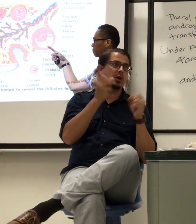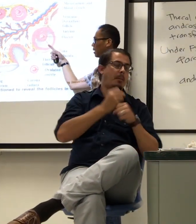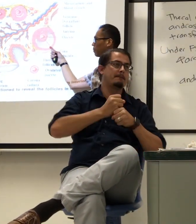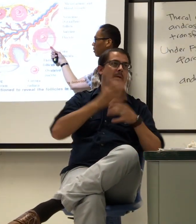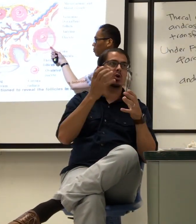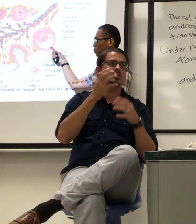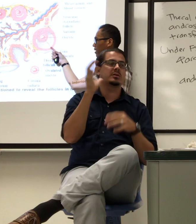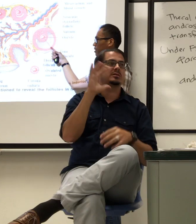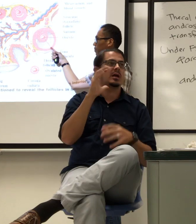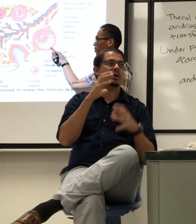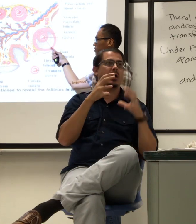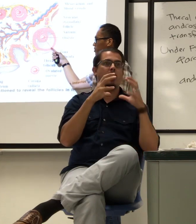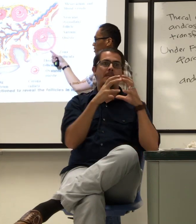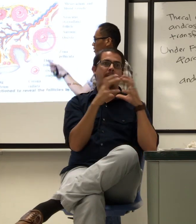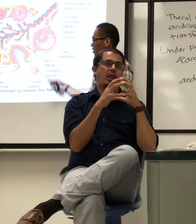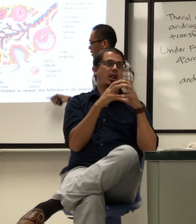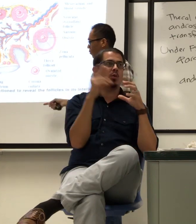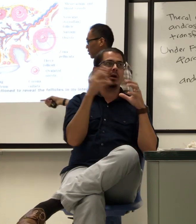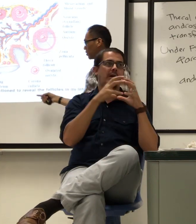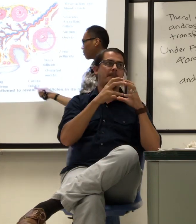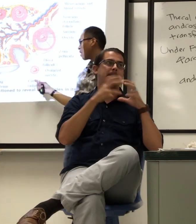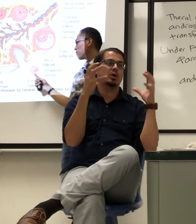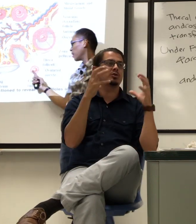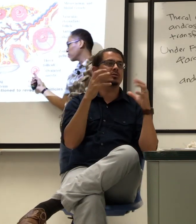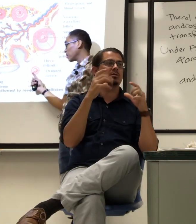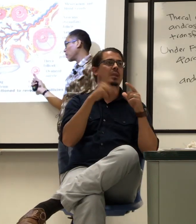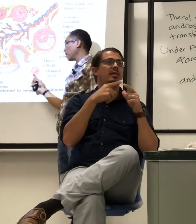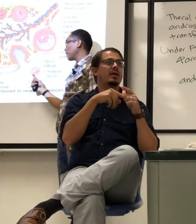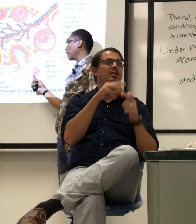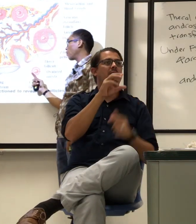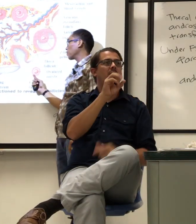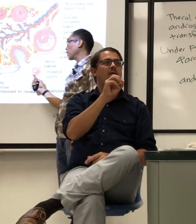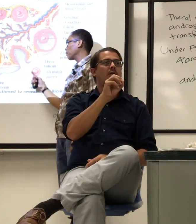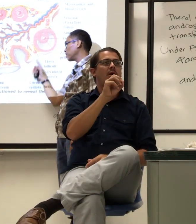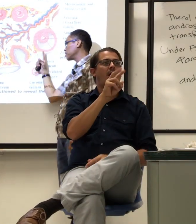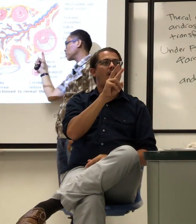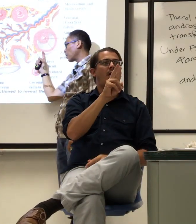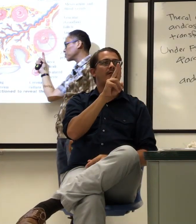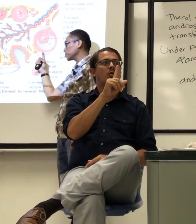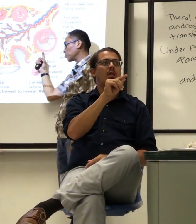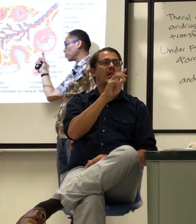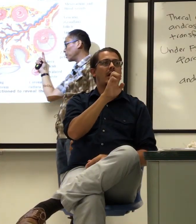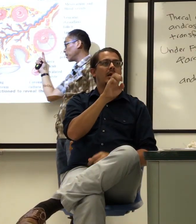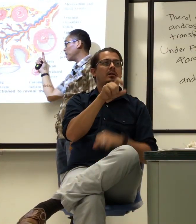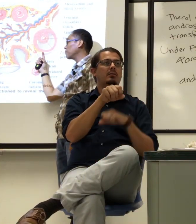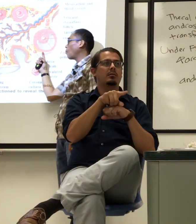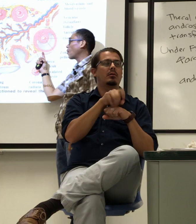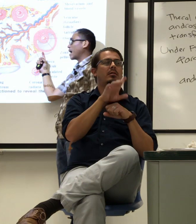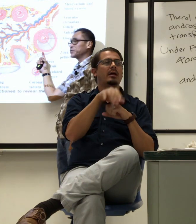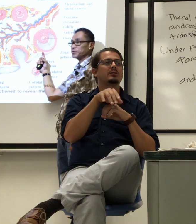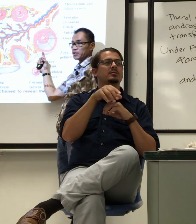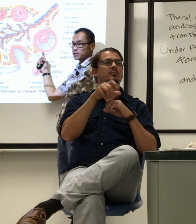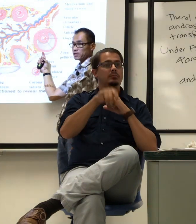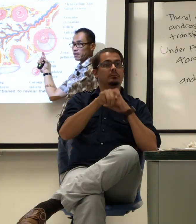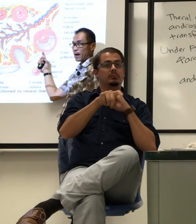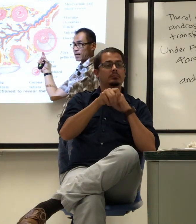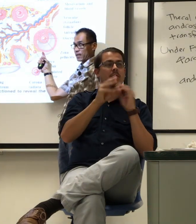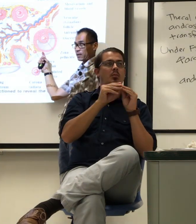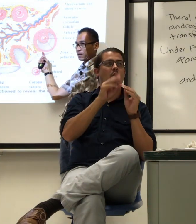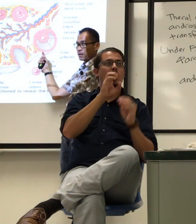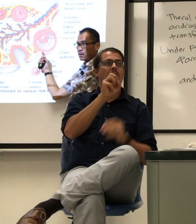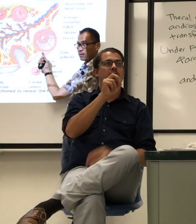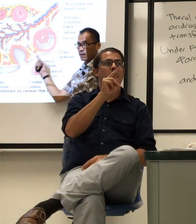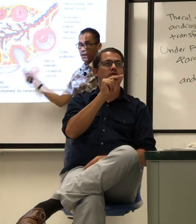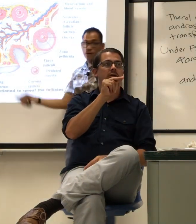It's like a bubble ready to burst. And when you do ovulate, I'll talk about that more later. But this is also secreting even more estrogens into the